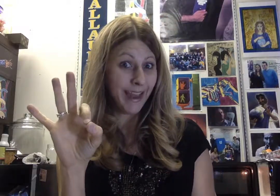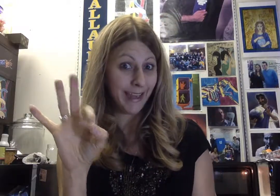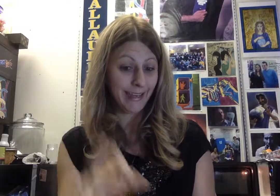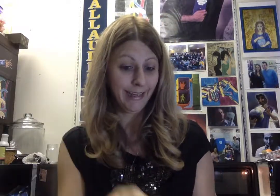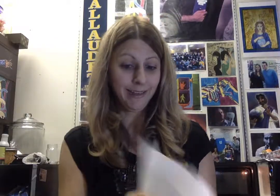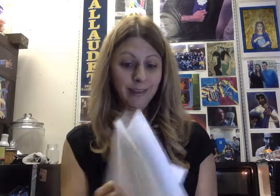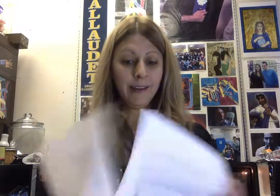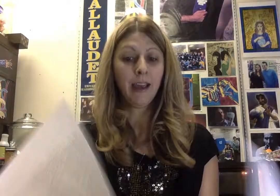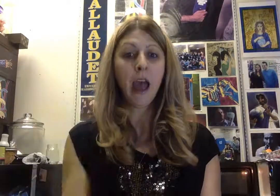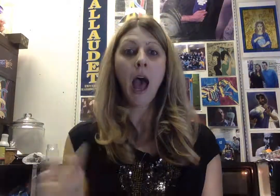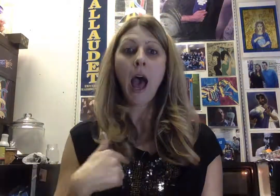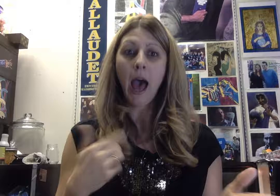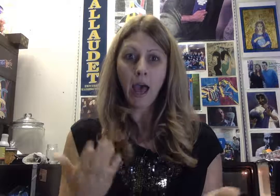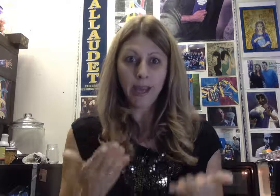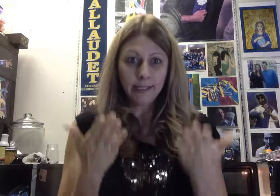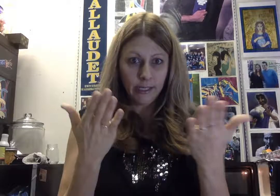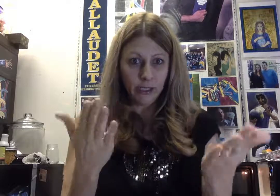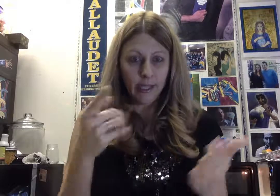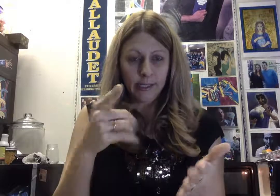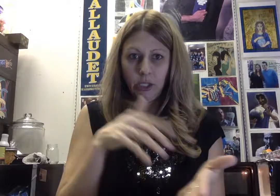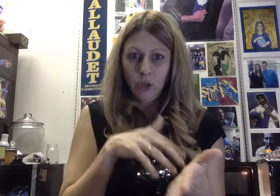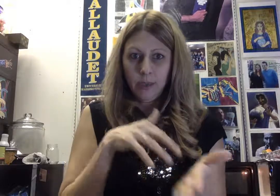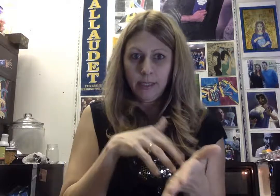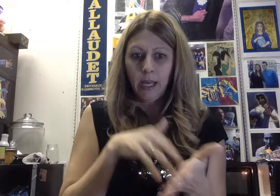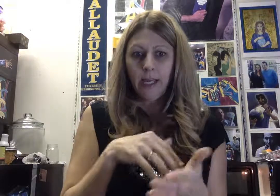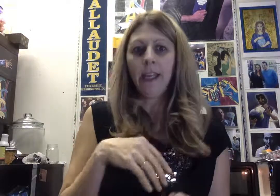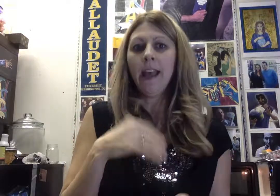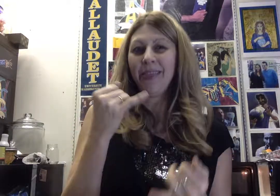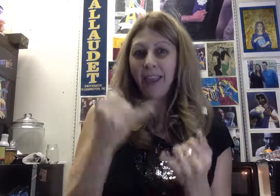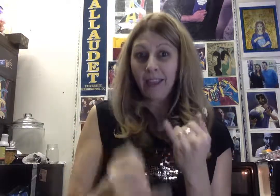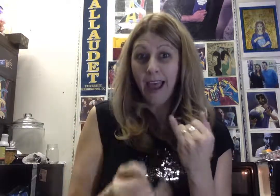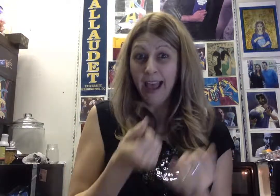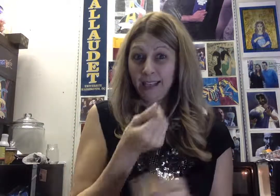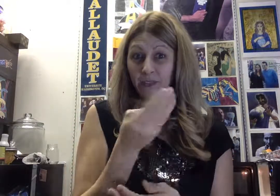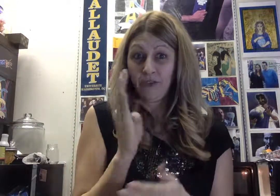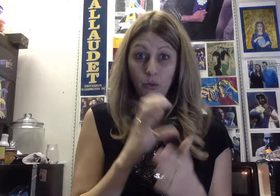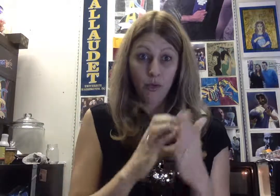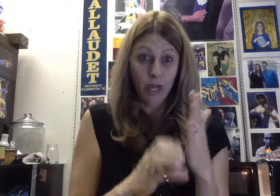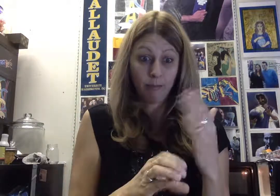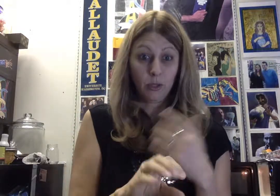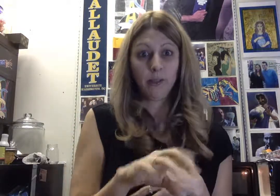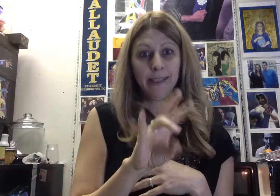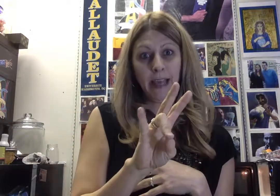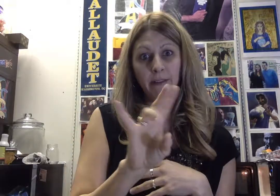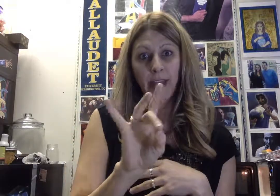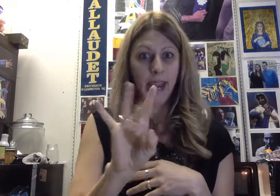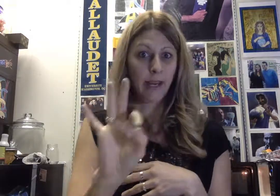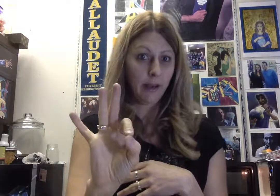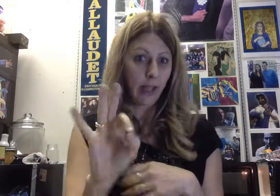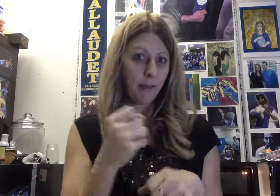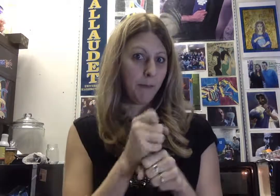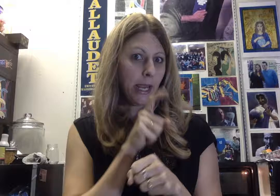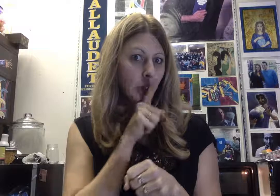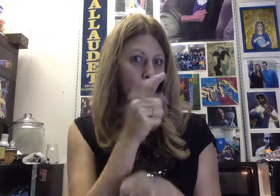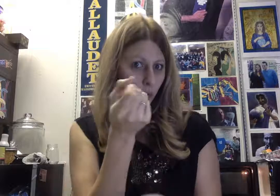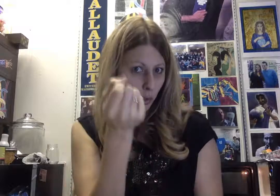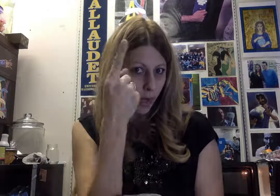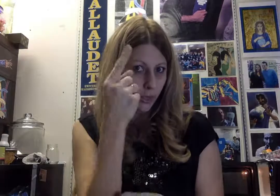9. I suggest that you study the last few chapters, 7, 8, and 9. Make sure that you